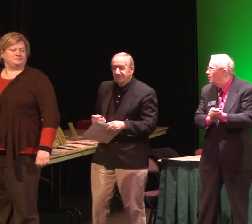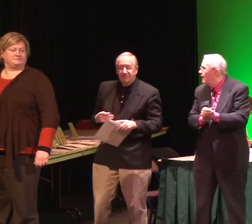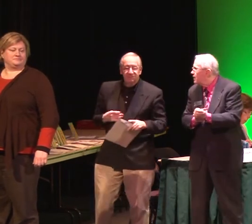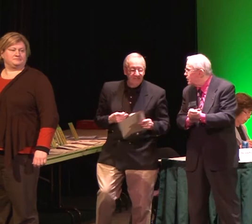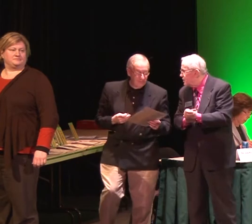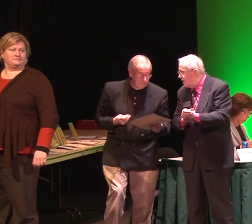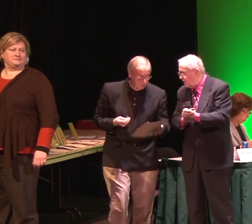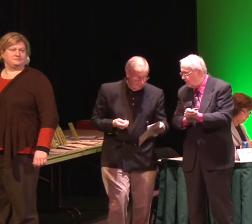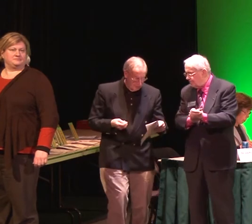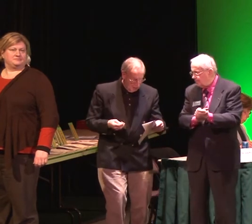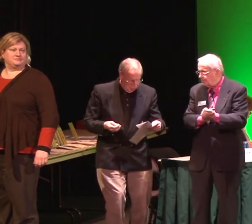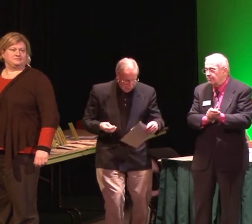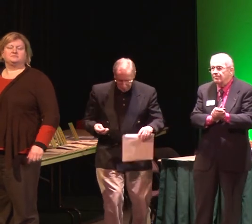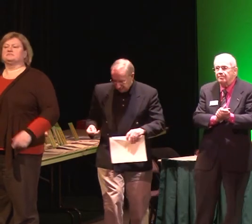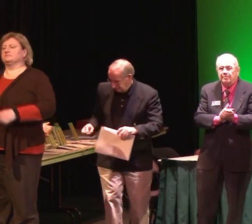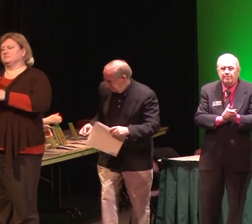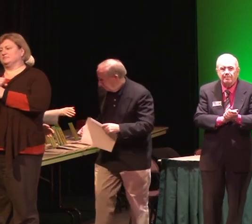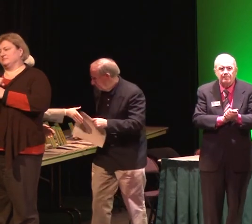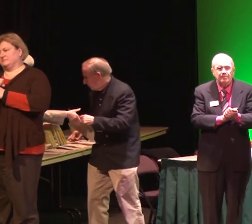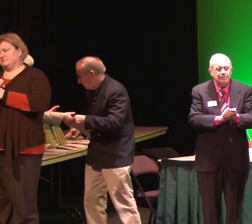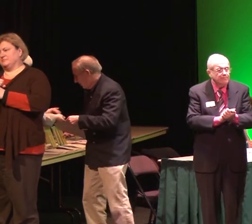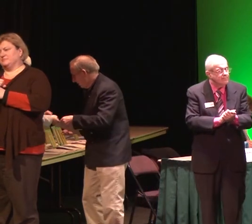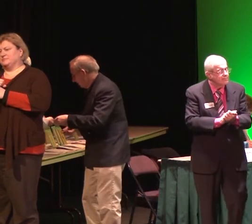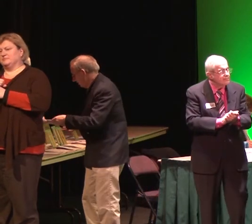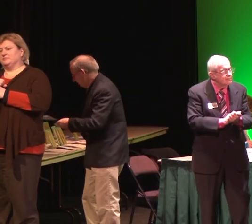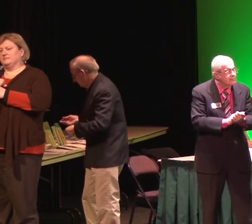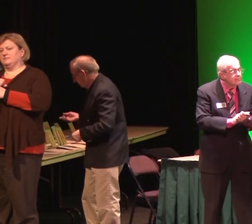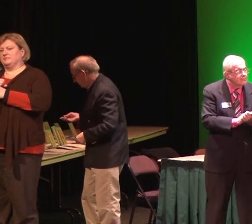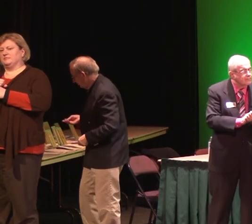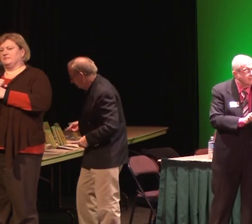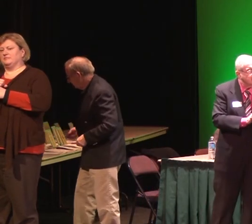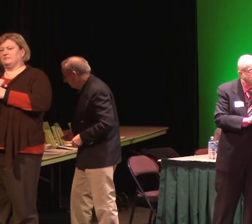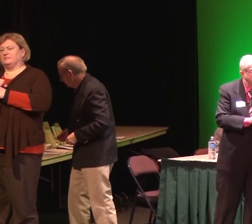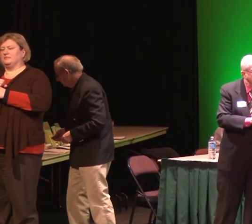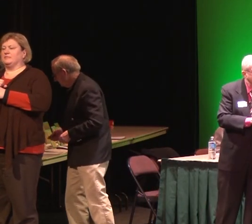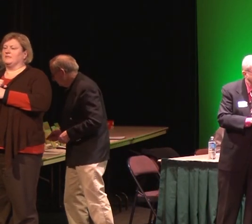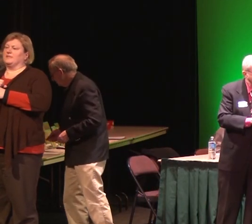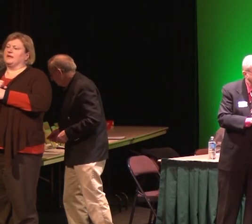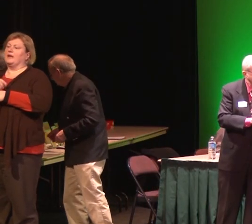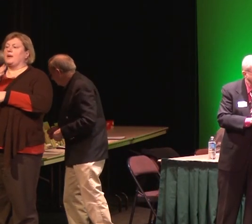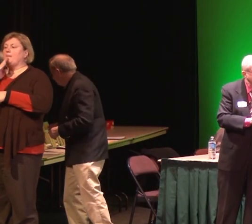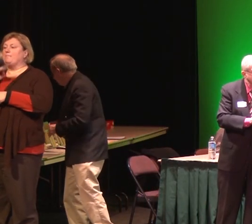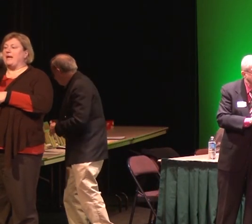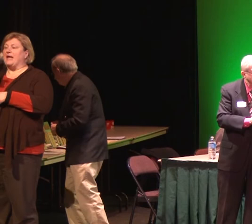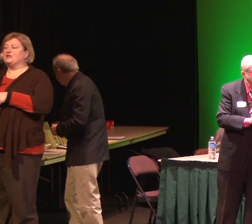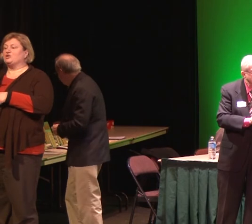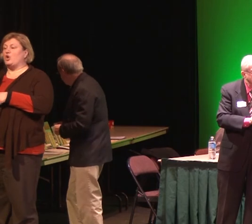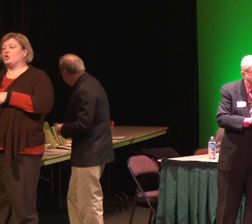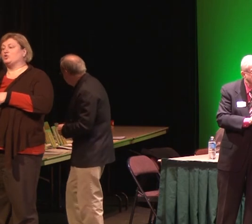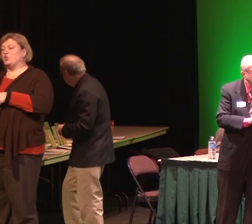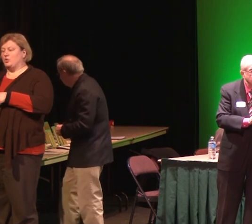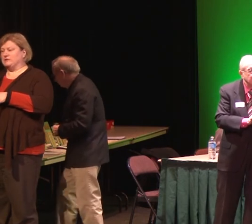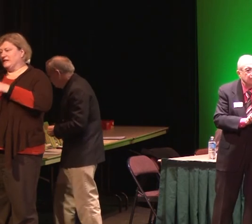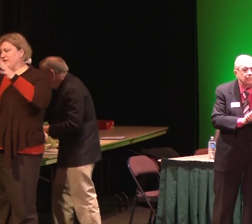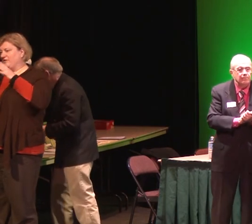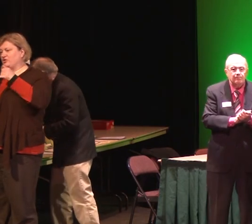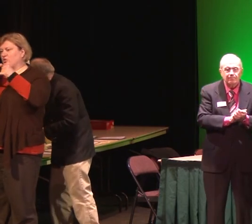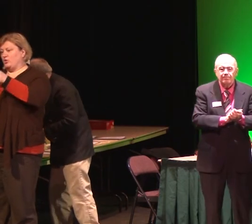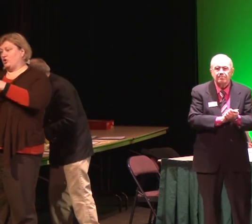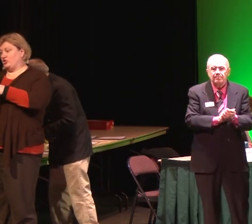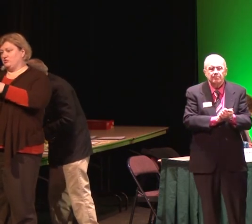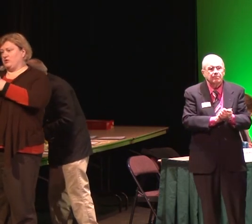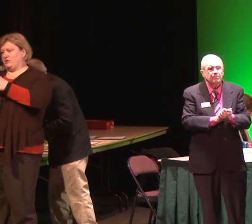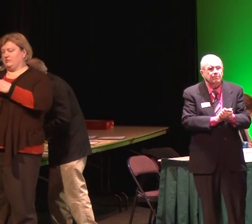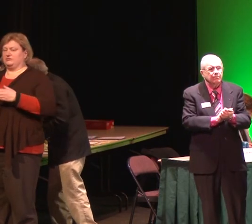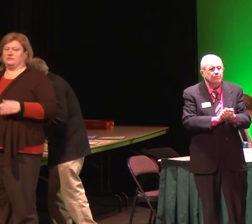And he also won the Bad Dog Tools Innovation Award, which is a $100 award.